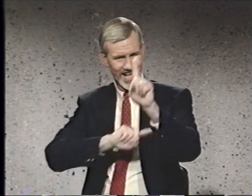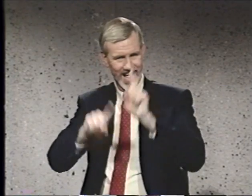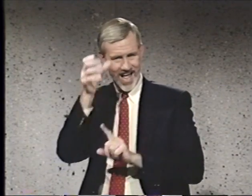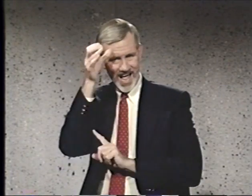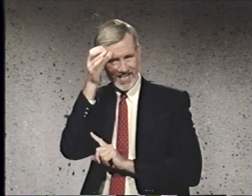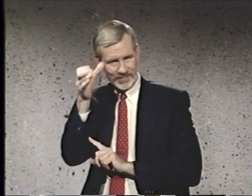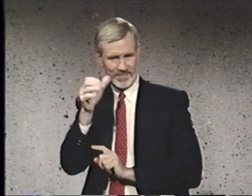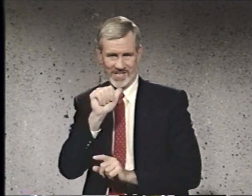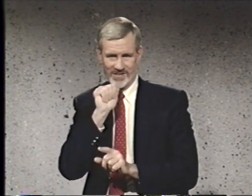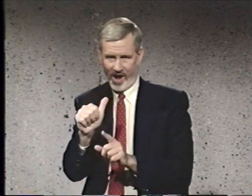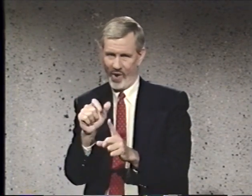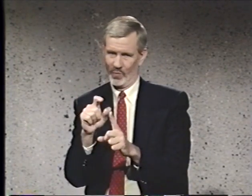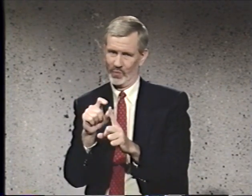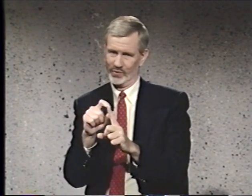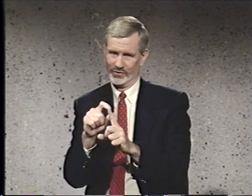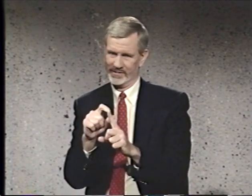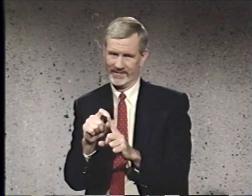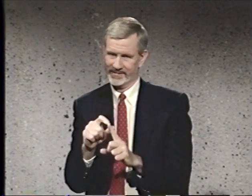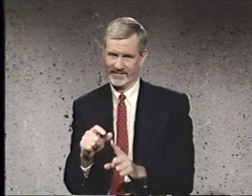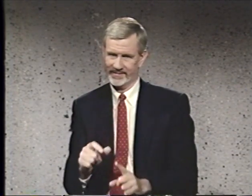Remember, sign the concept, not the word.